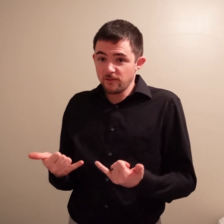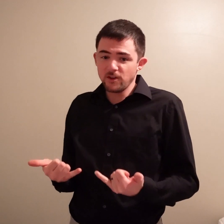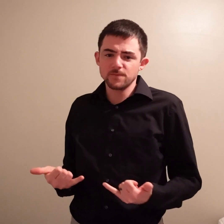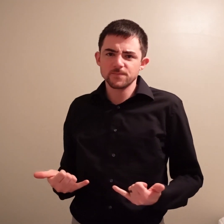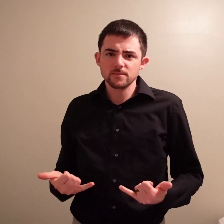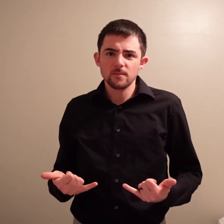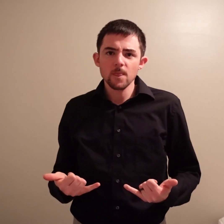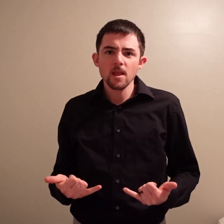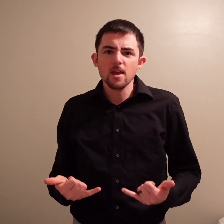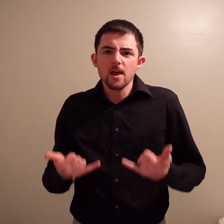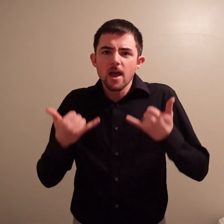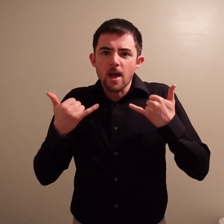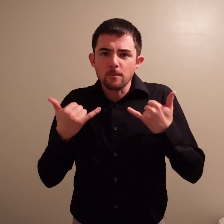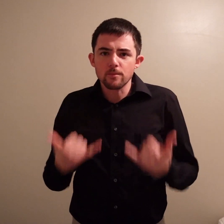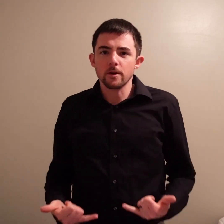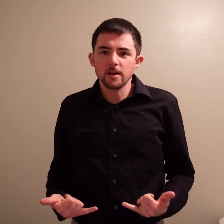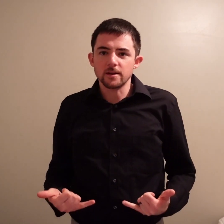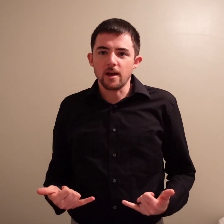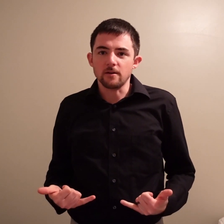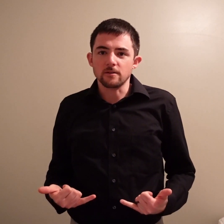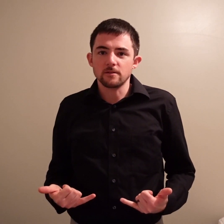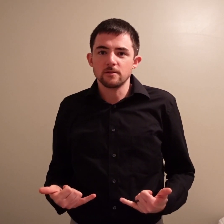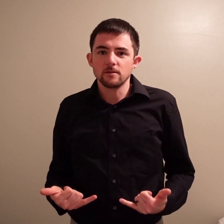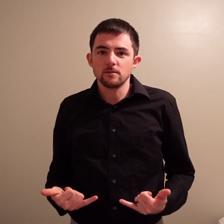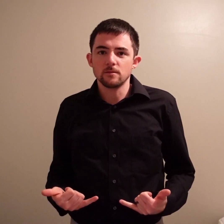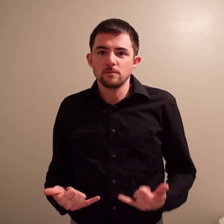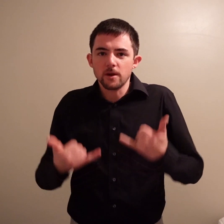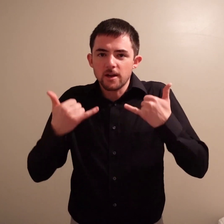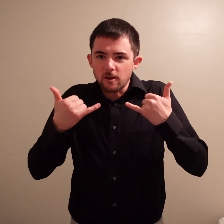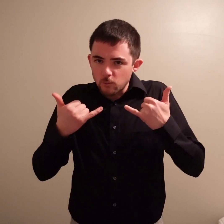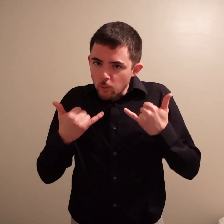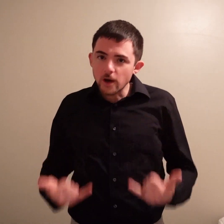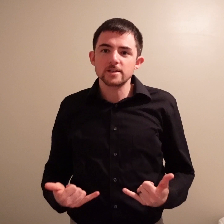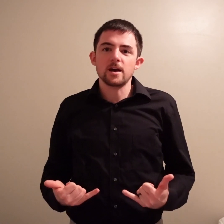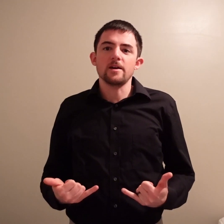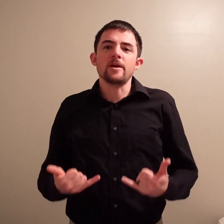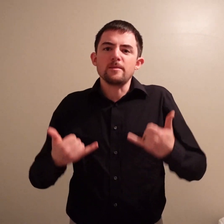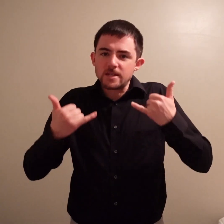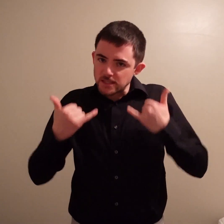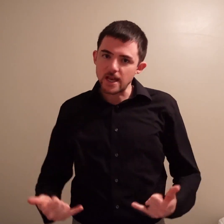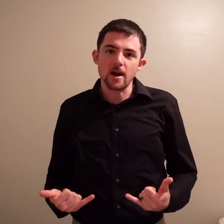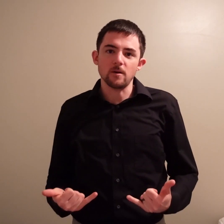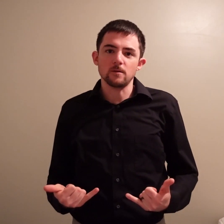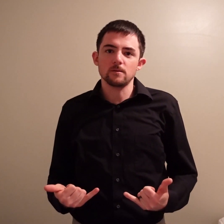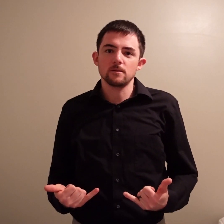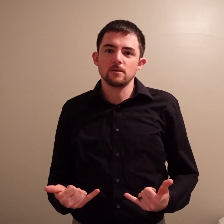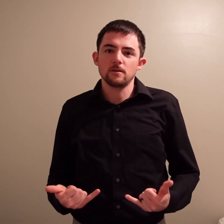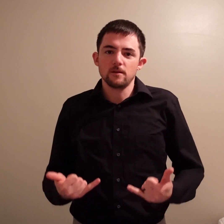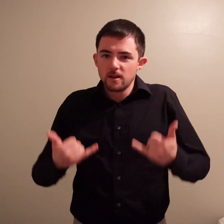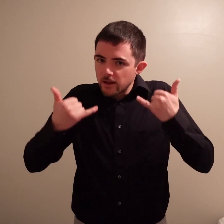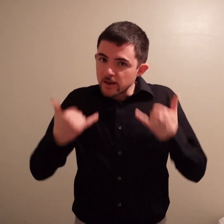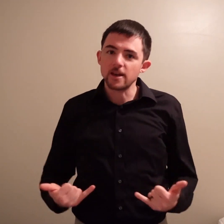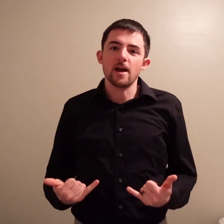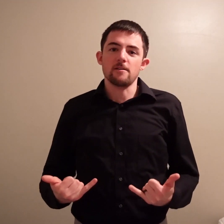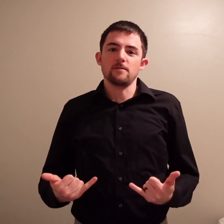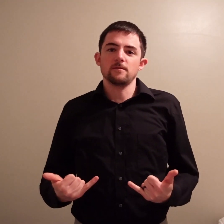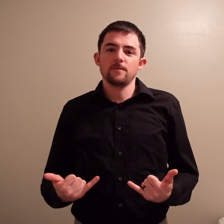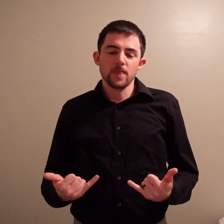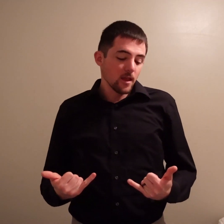you and bring it down. Bring it down one time. That means now. Now.